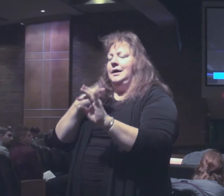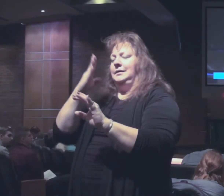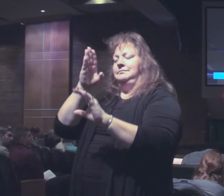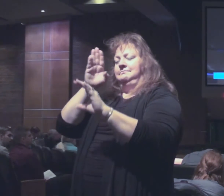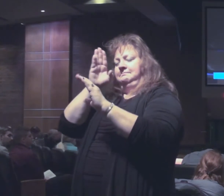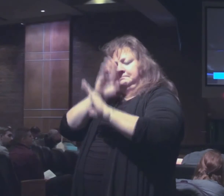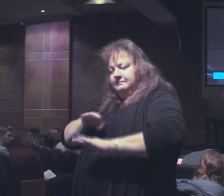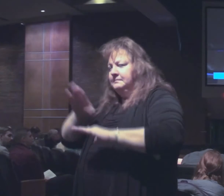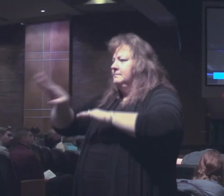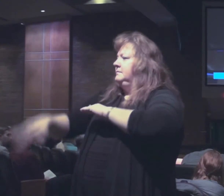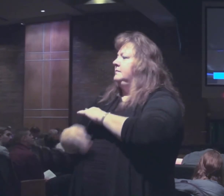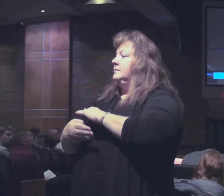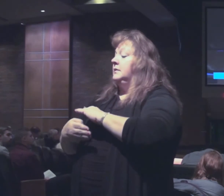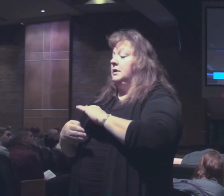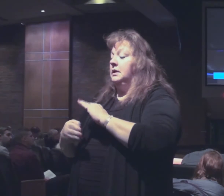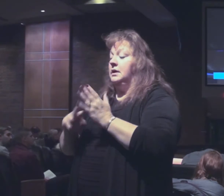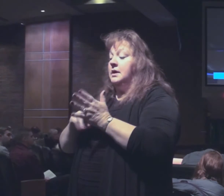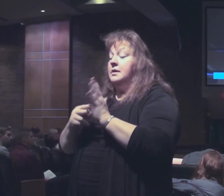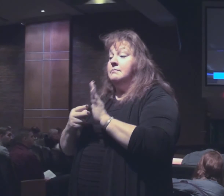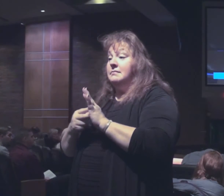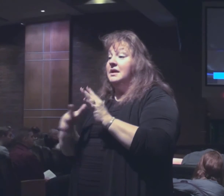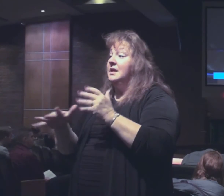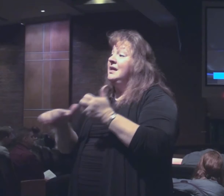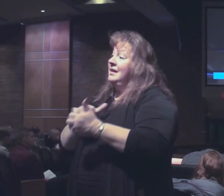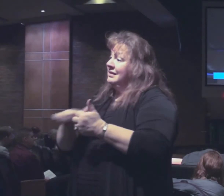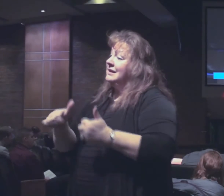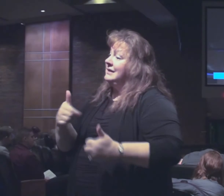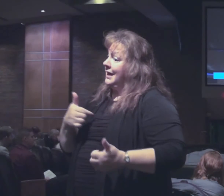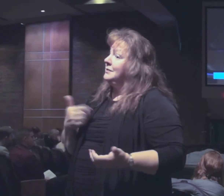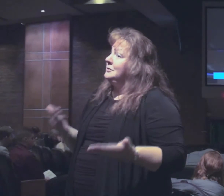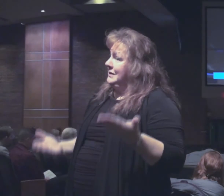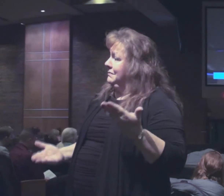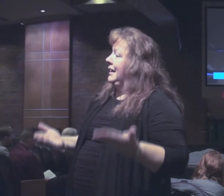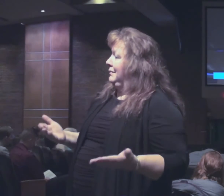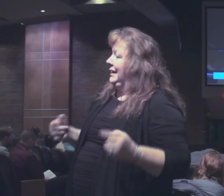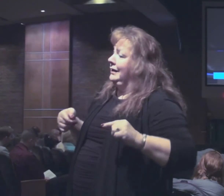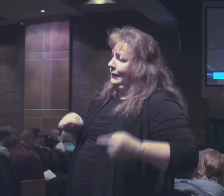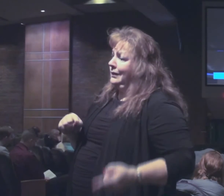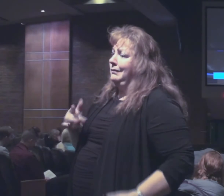in that. That doesn't mean they won't do damage in one way or another.